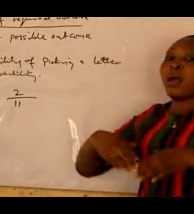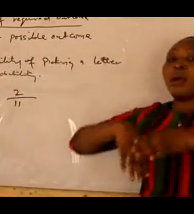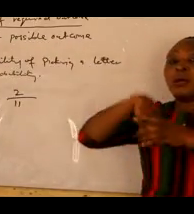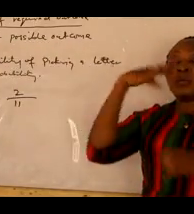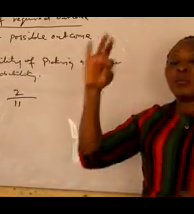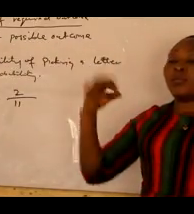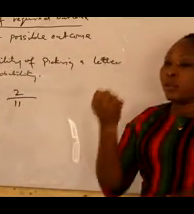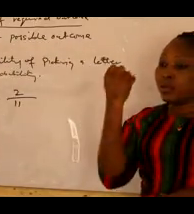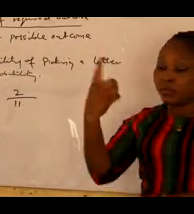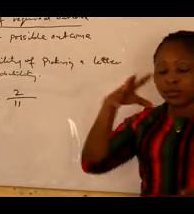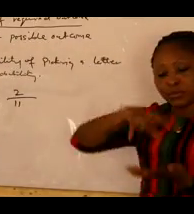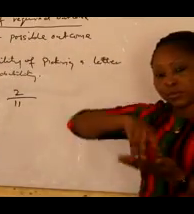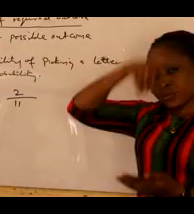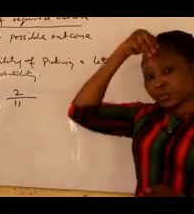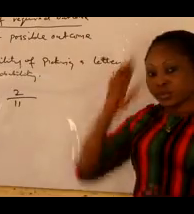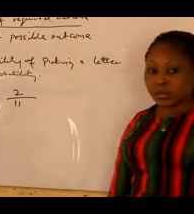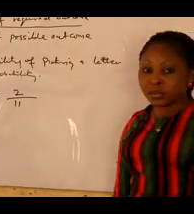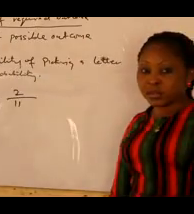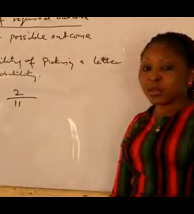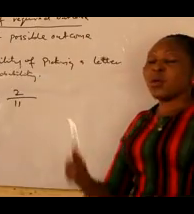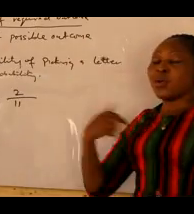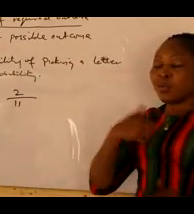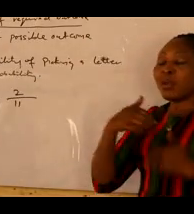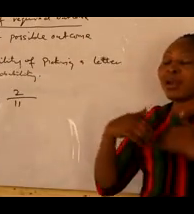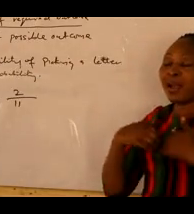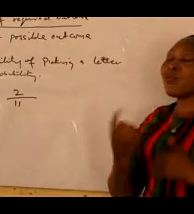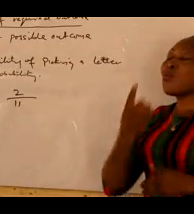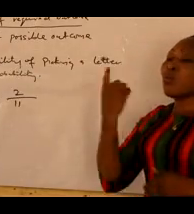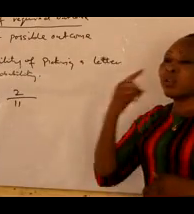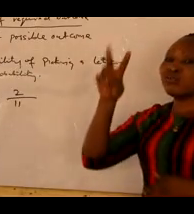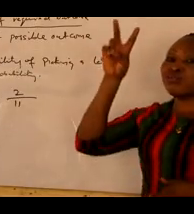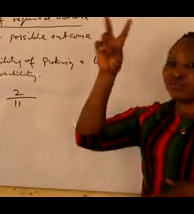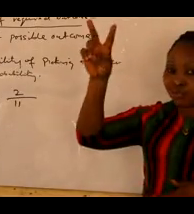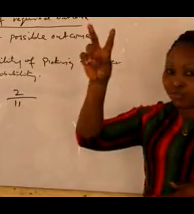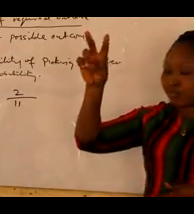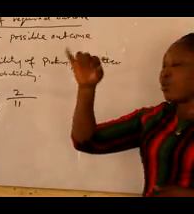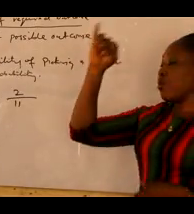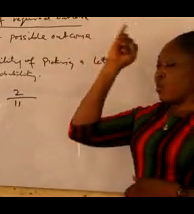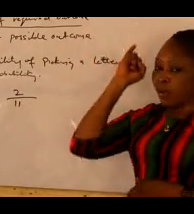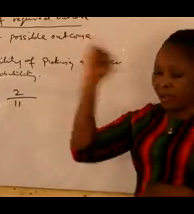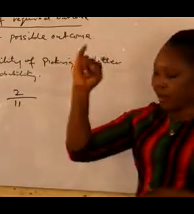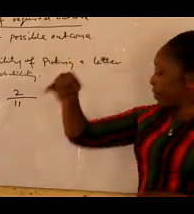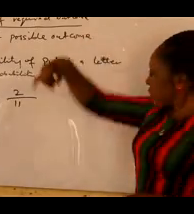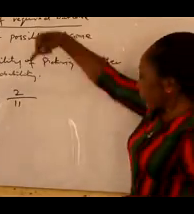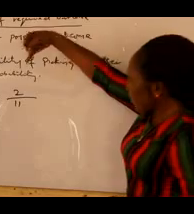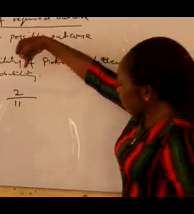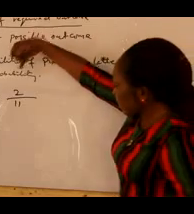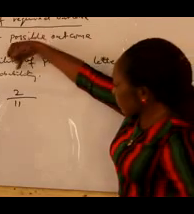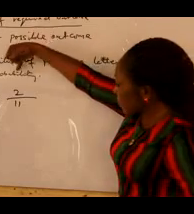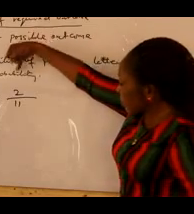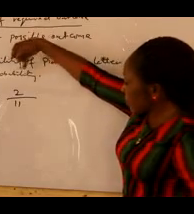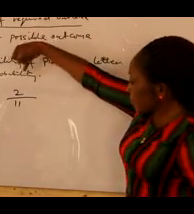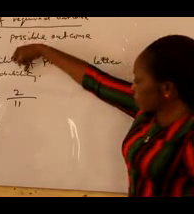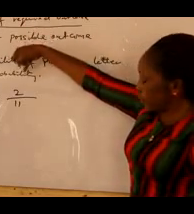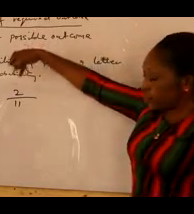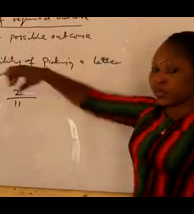students that we vie for the management scholarship, only 2 people will get scholarship out of